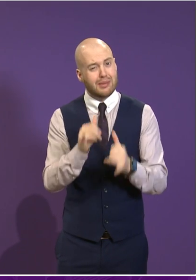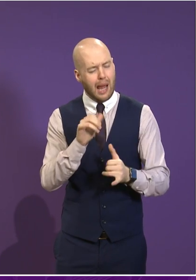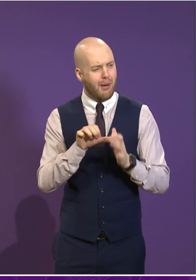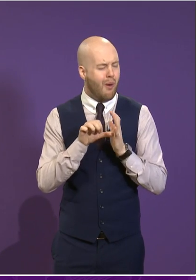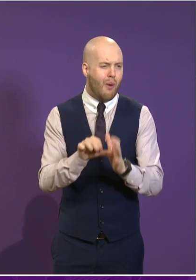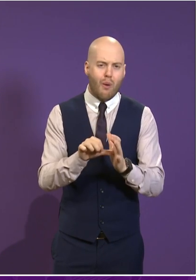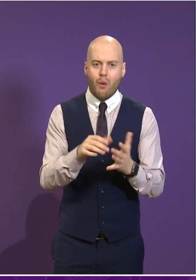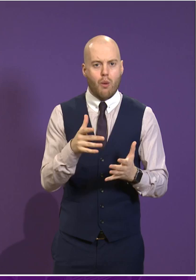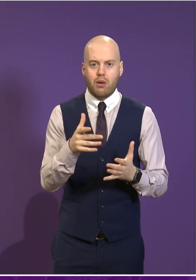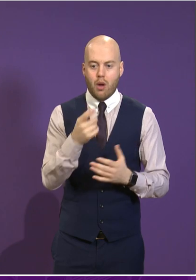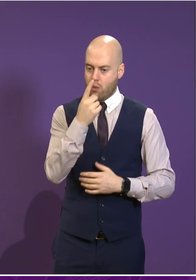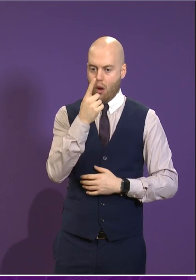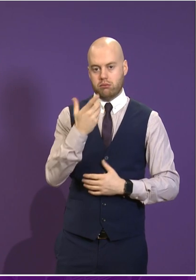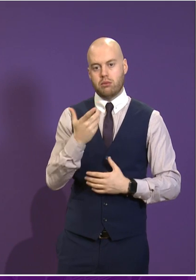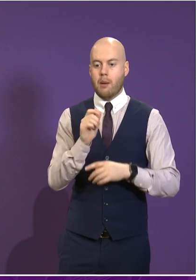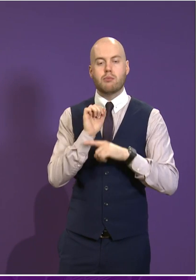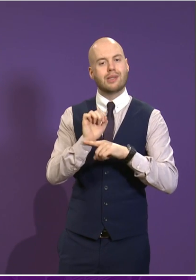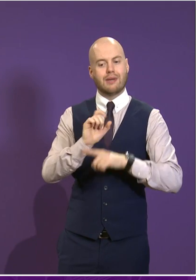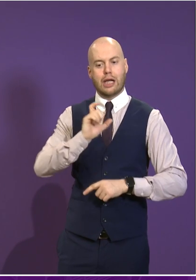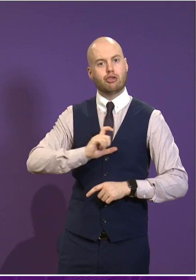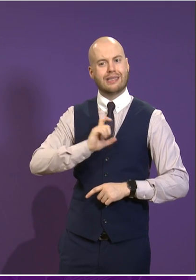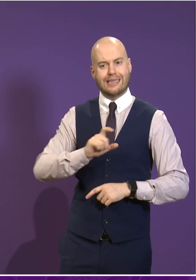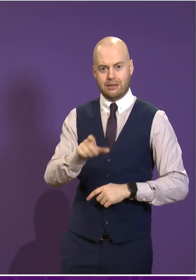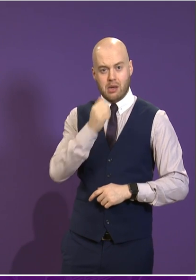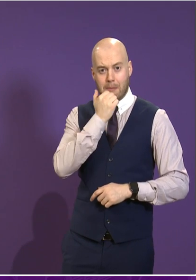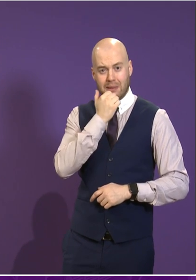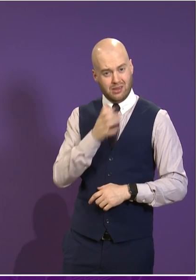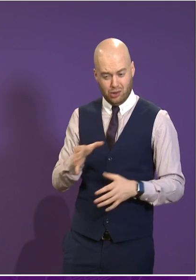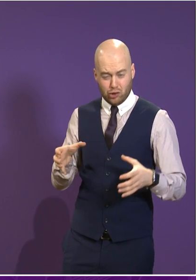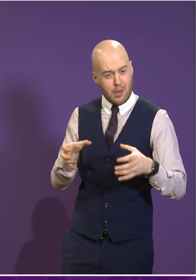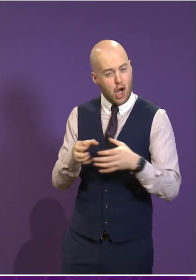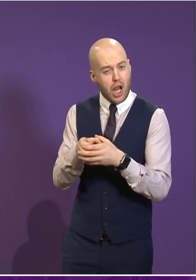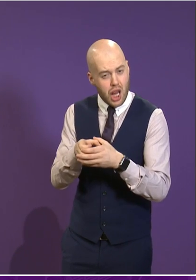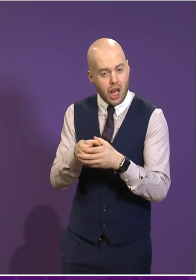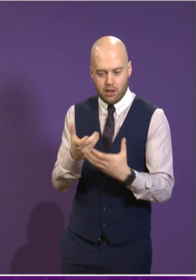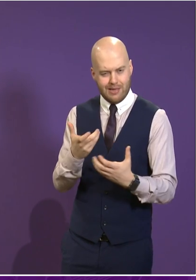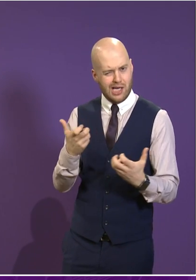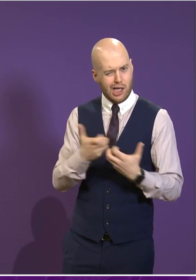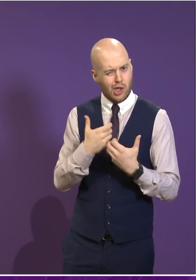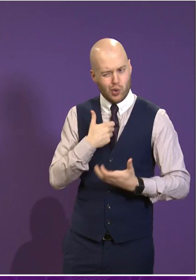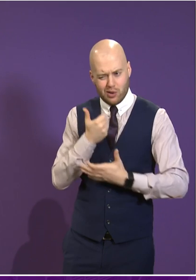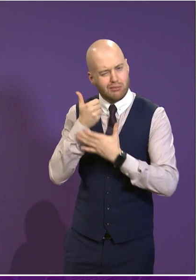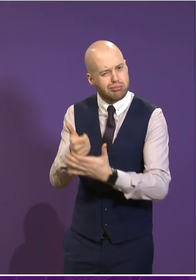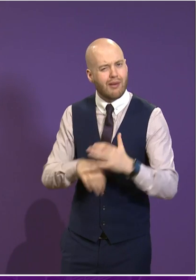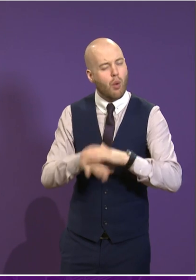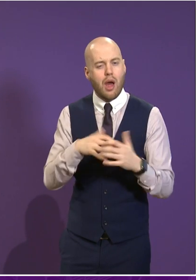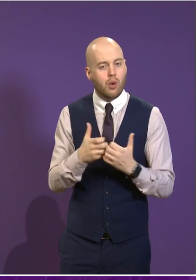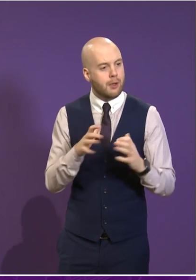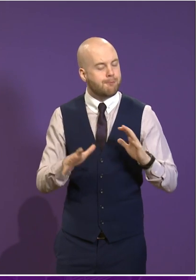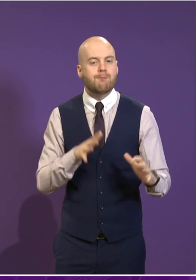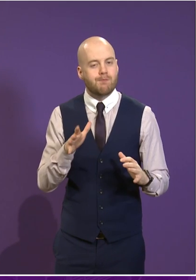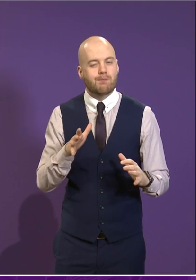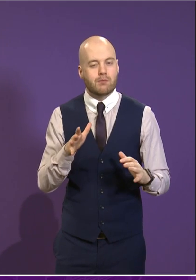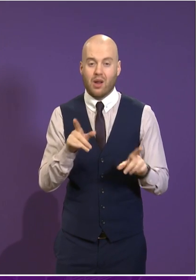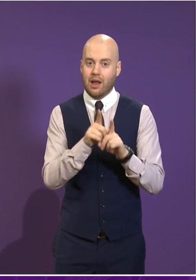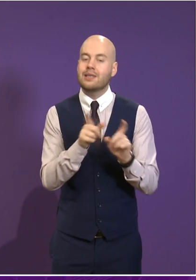and that's part of the reason that a lot of the action is perhaps on dyslexia and so on. It is that is, there are big